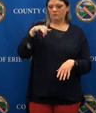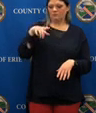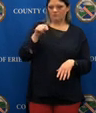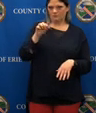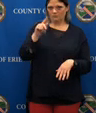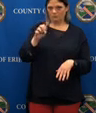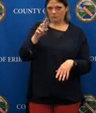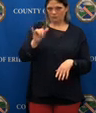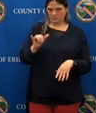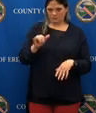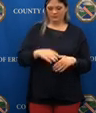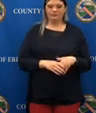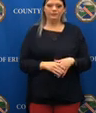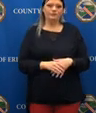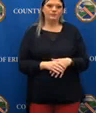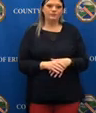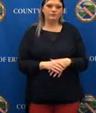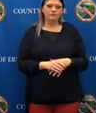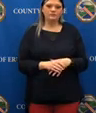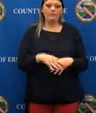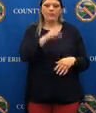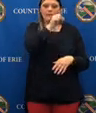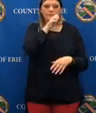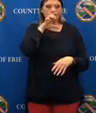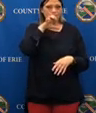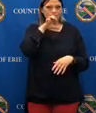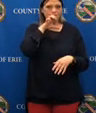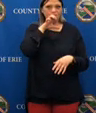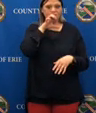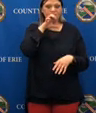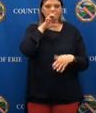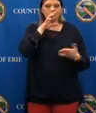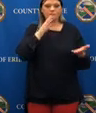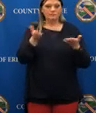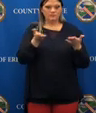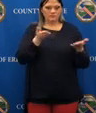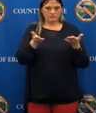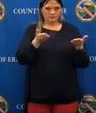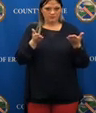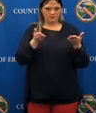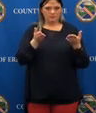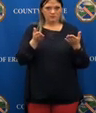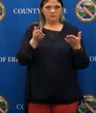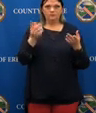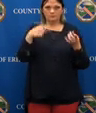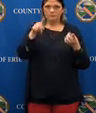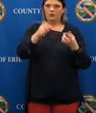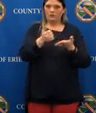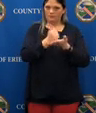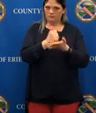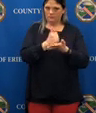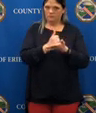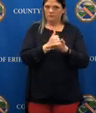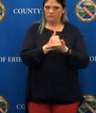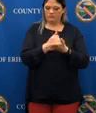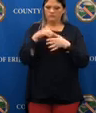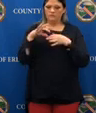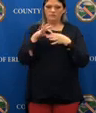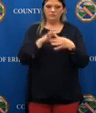www.thepartnership.org/impact survey. Senior services, they do need assistance with regards